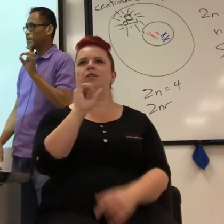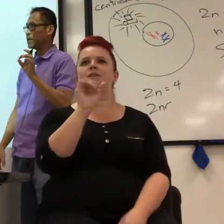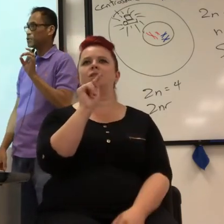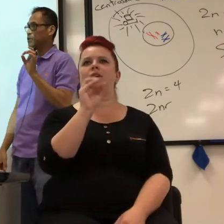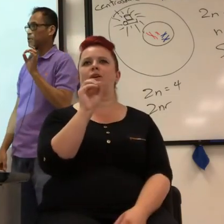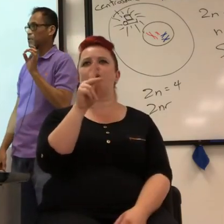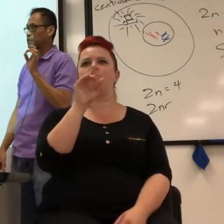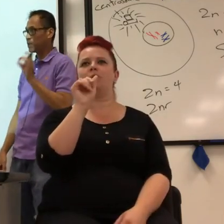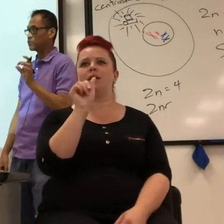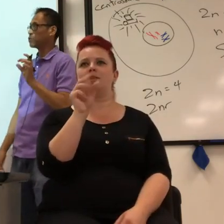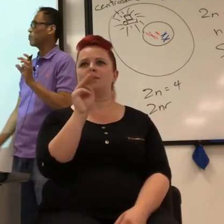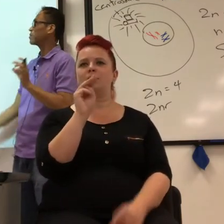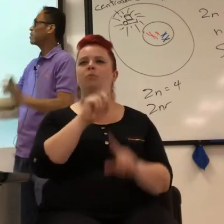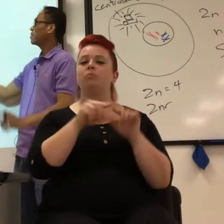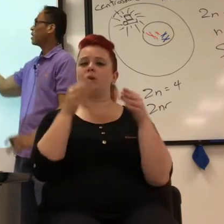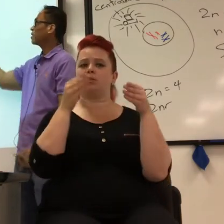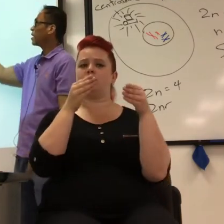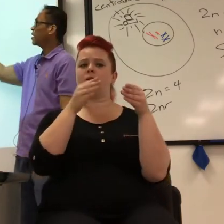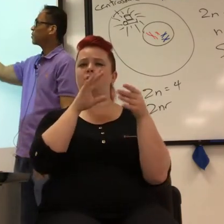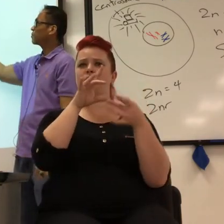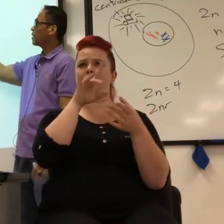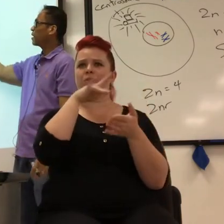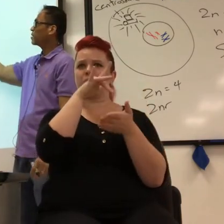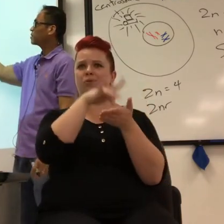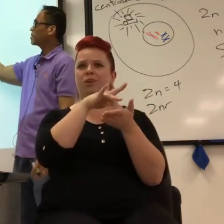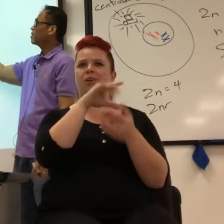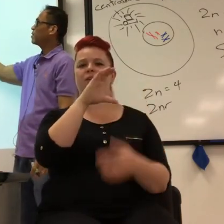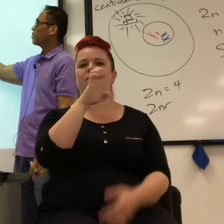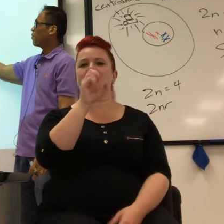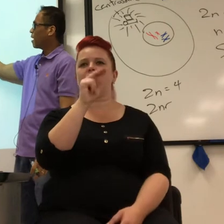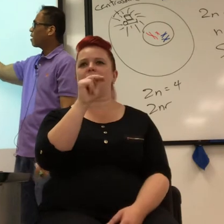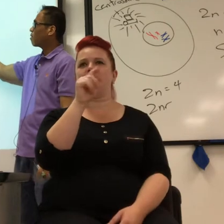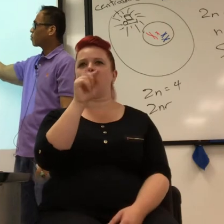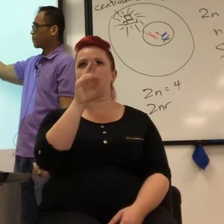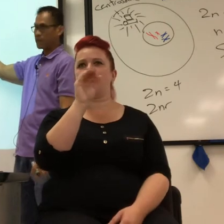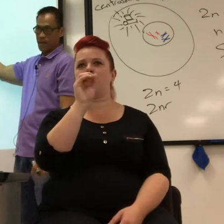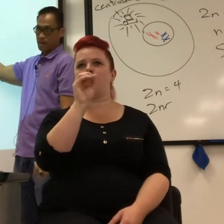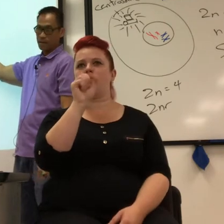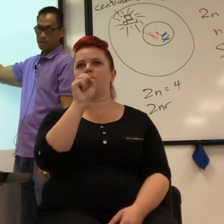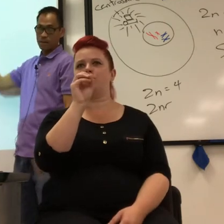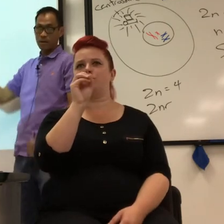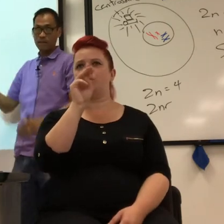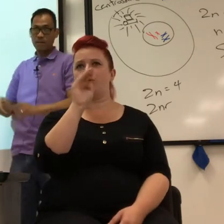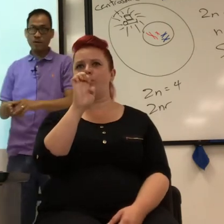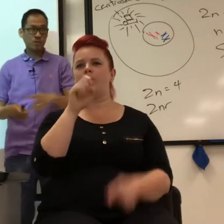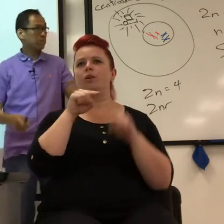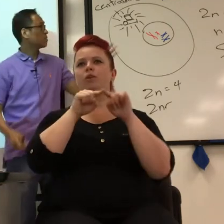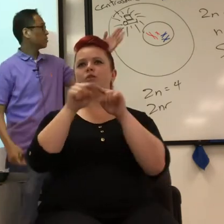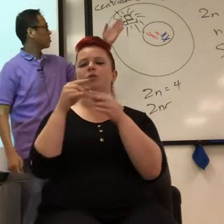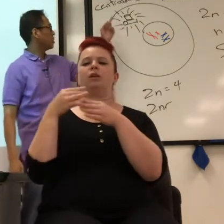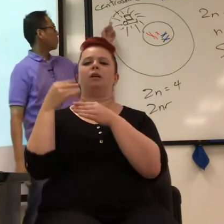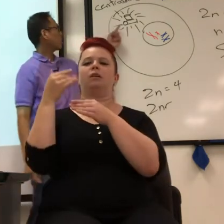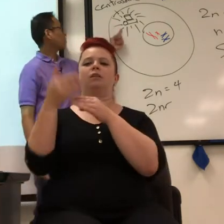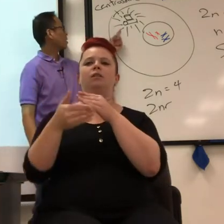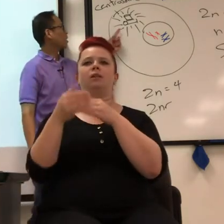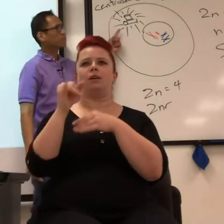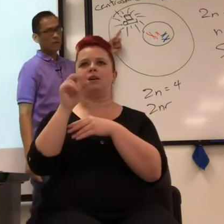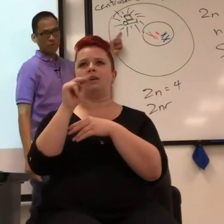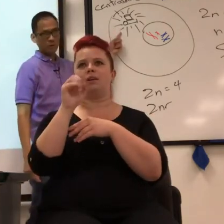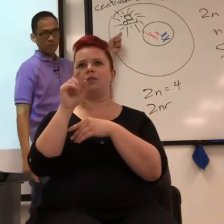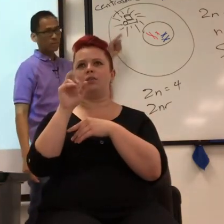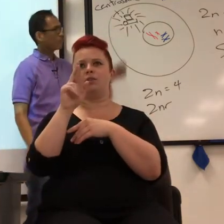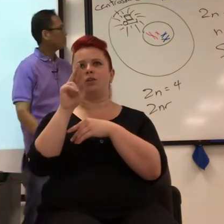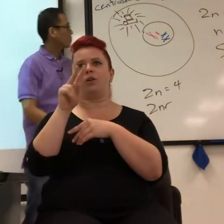But just pay attention to the centrosomes. In late interphase, they'll replicate. Okay, they'll just double it. You get